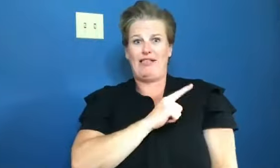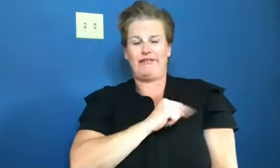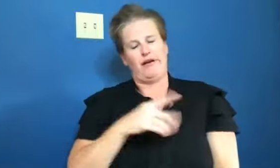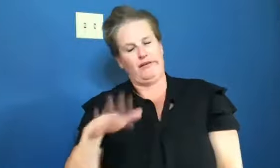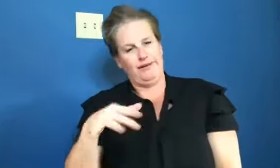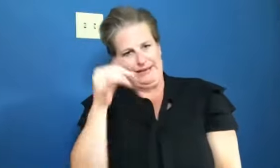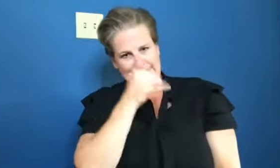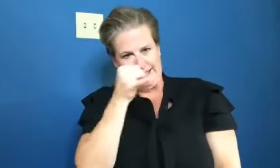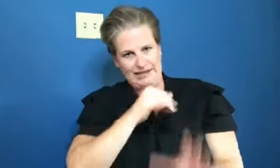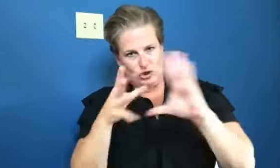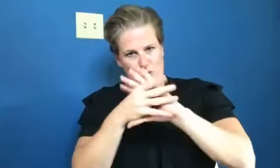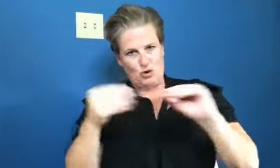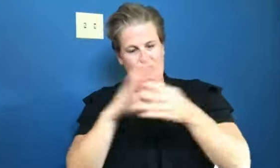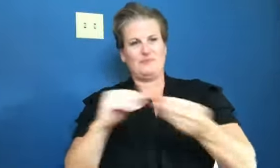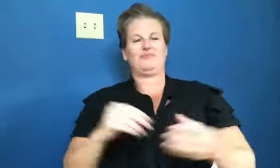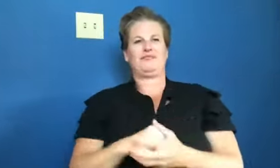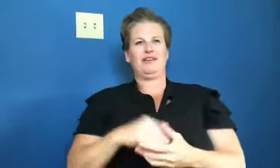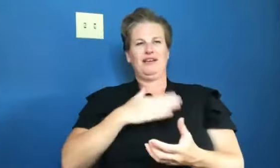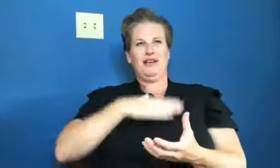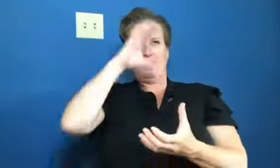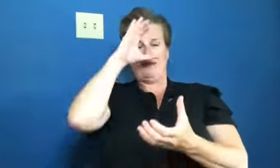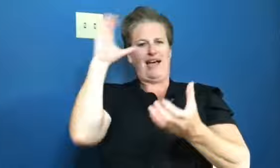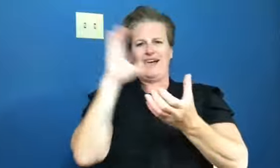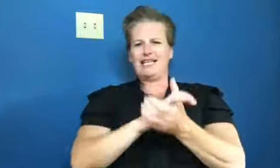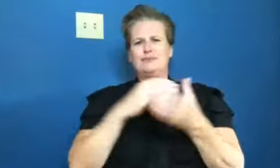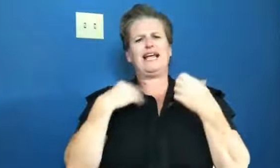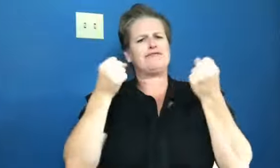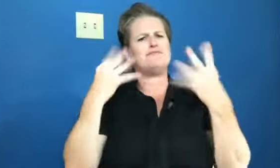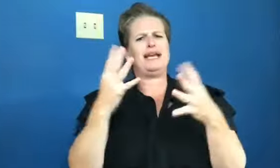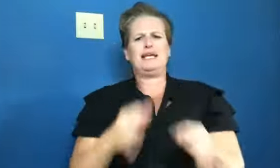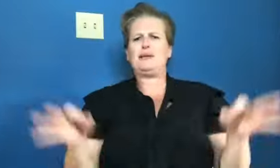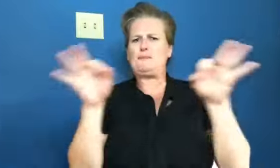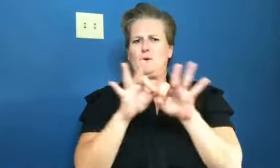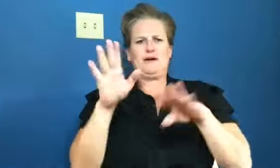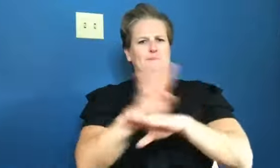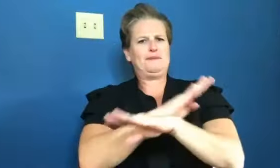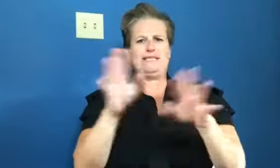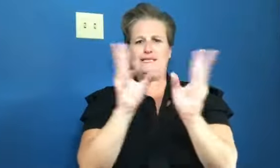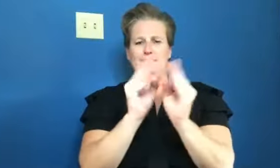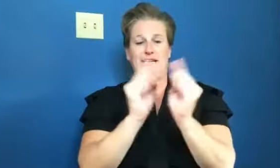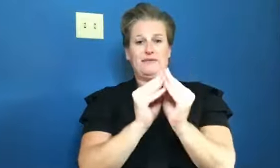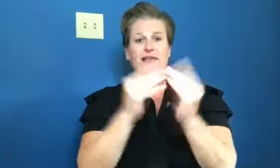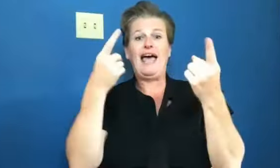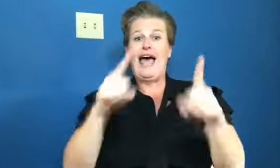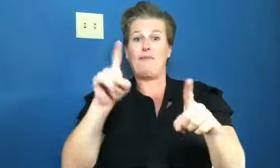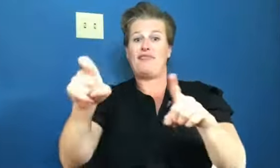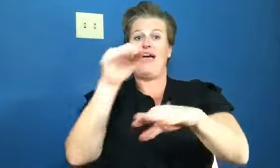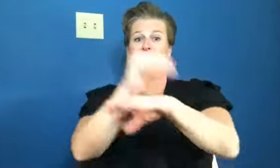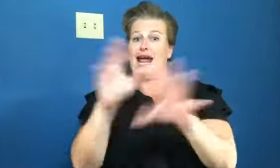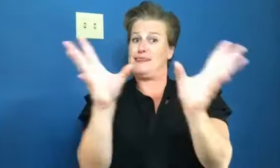So my husband is always having very important business meetings. This night it just so happened to be in a strip club. And so my husband, in the middle of this